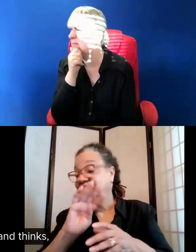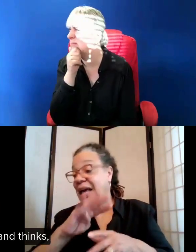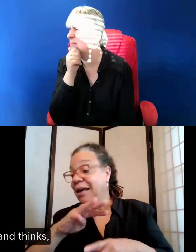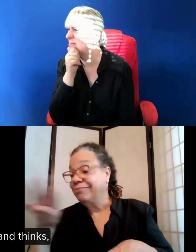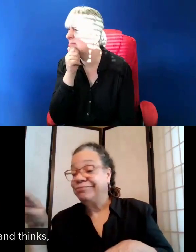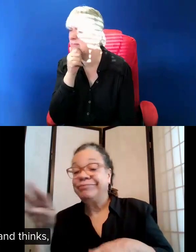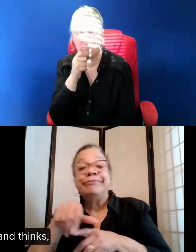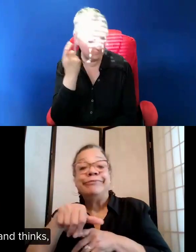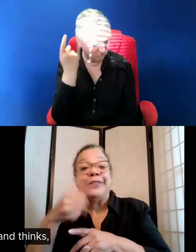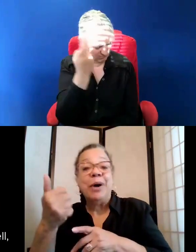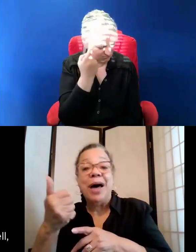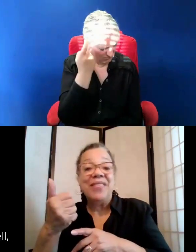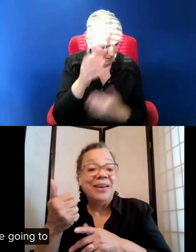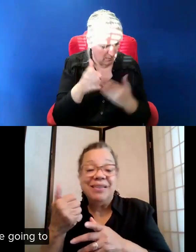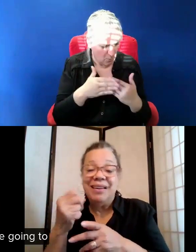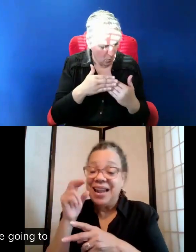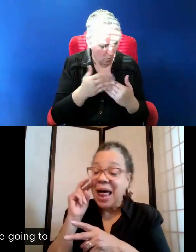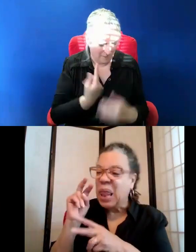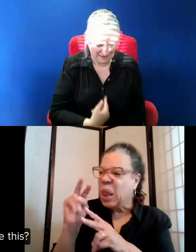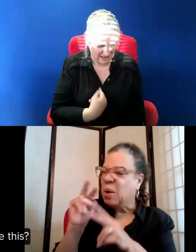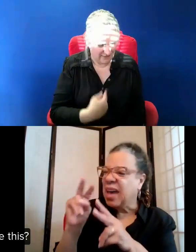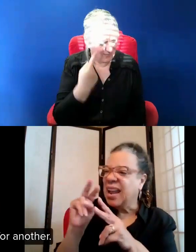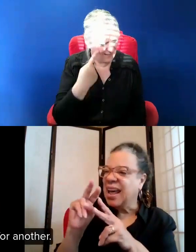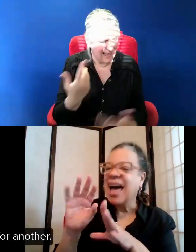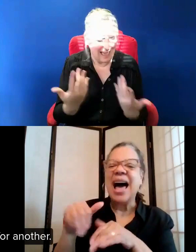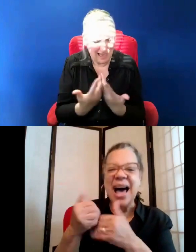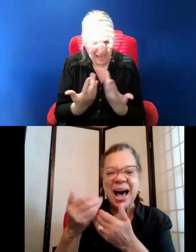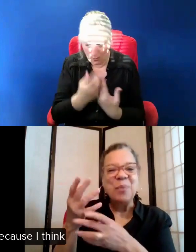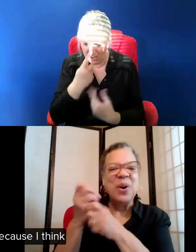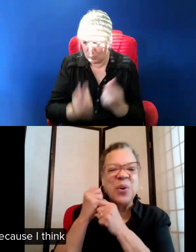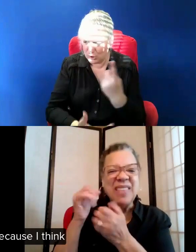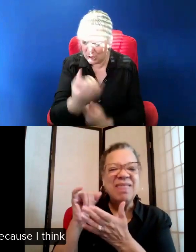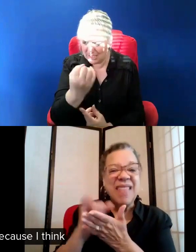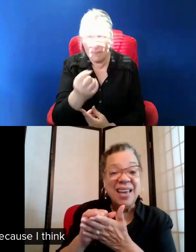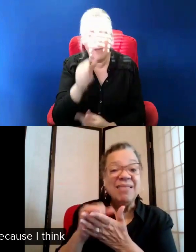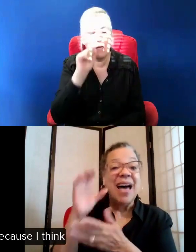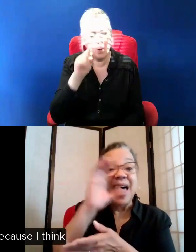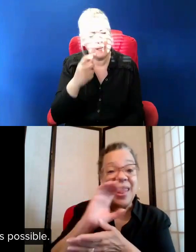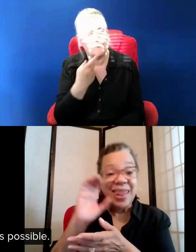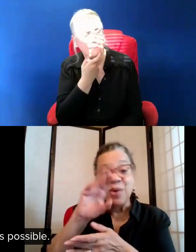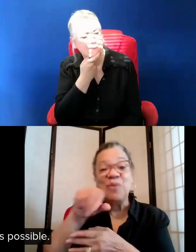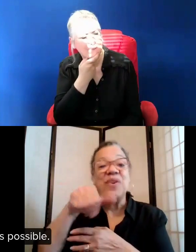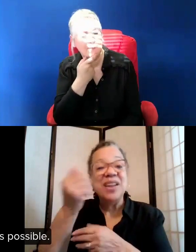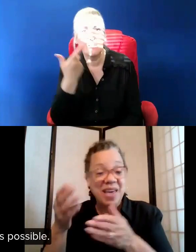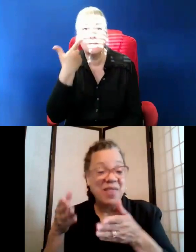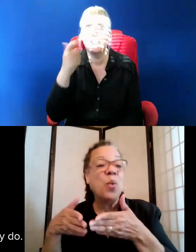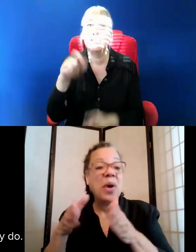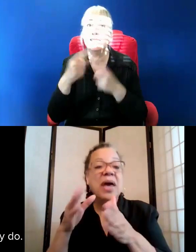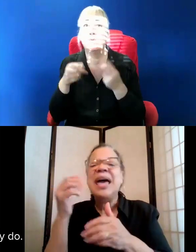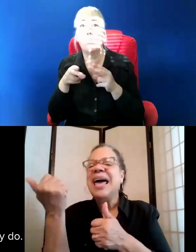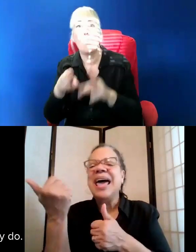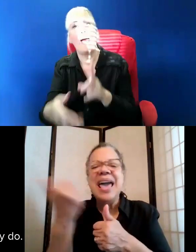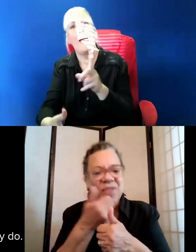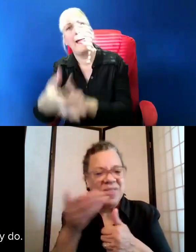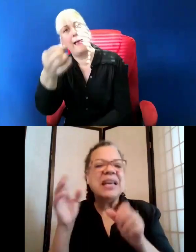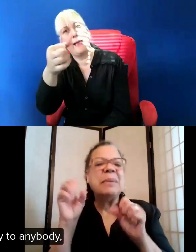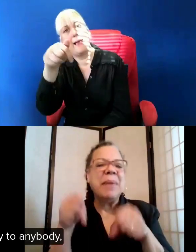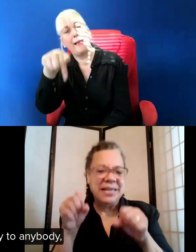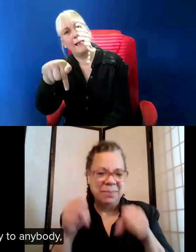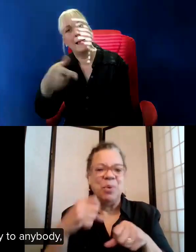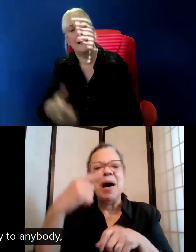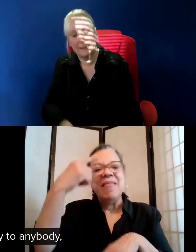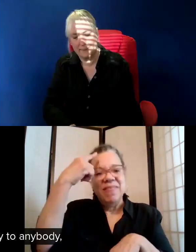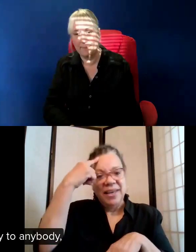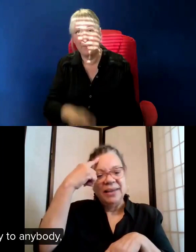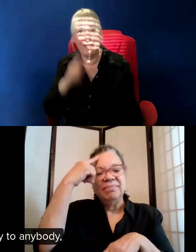look at it and think, well, how are we going to achieve this? And I look for another way around, because I think everything's possible. I really do.